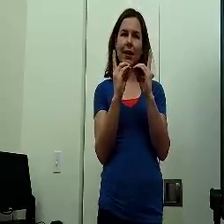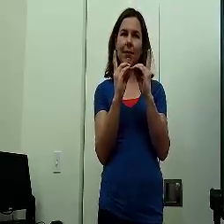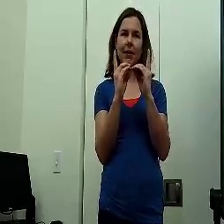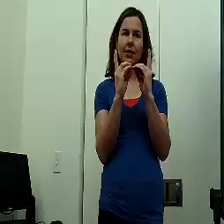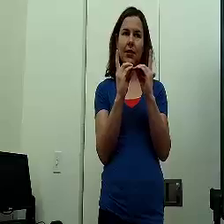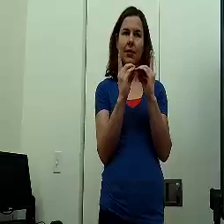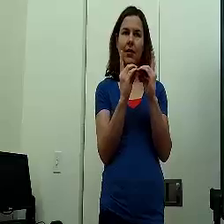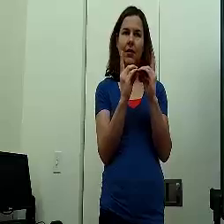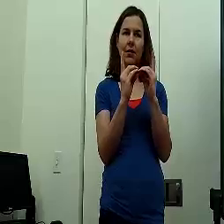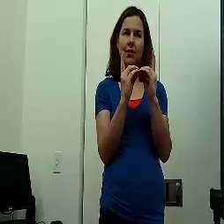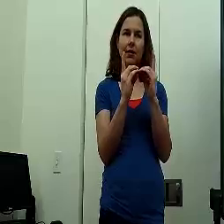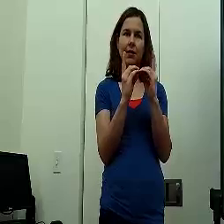that means?